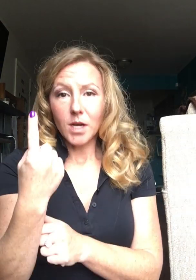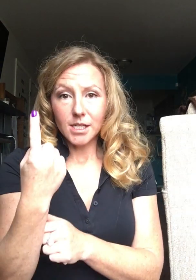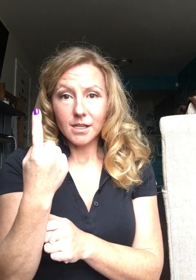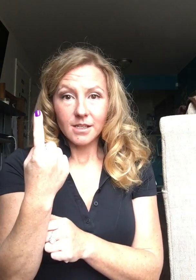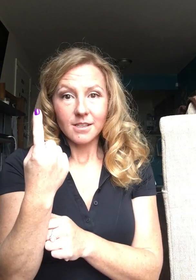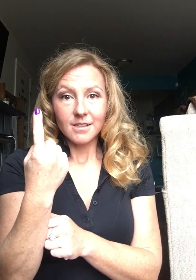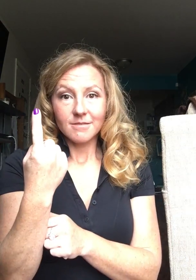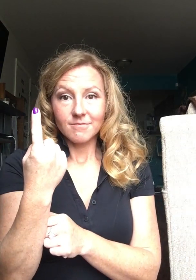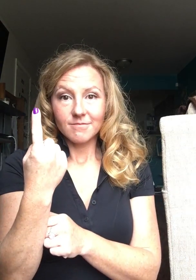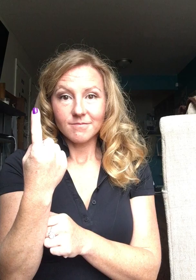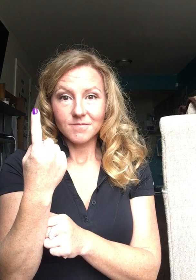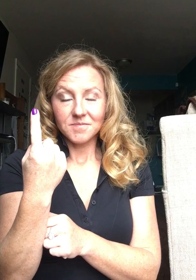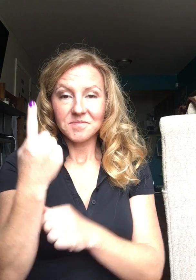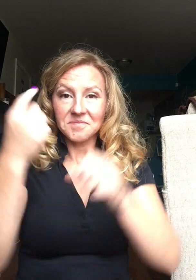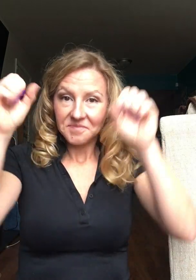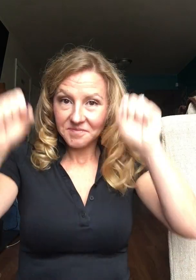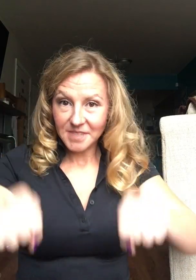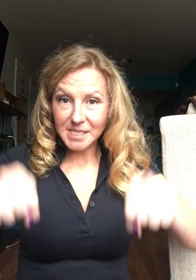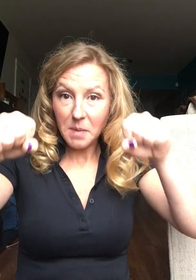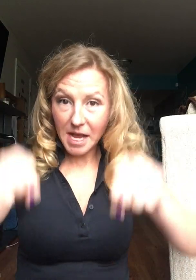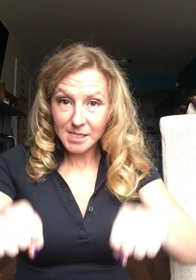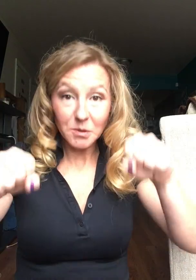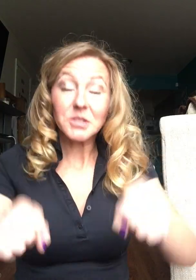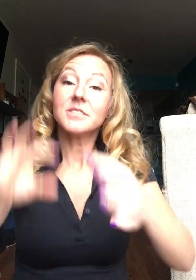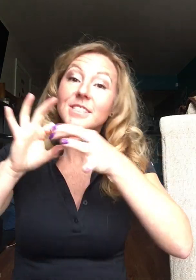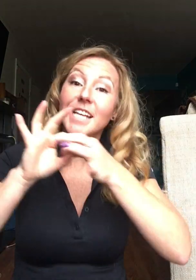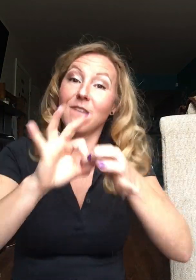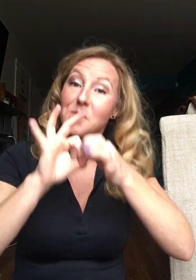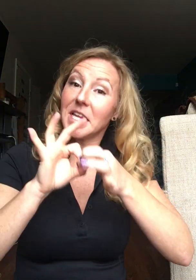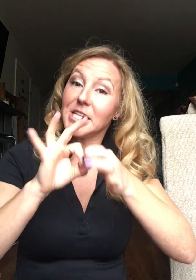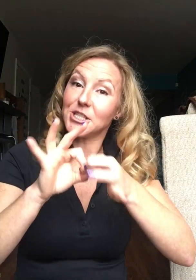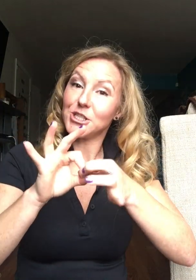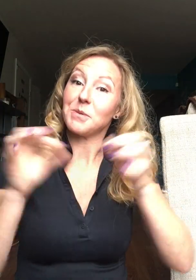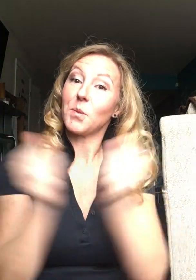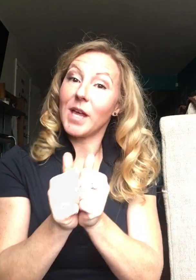anyone is possible to have a relationship with.